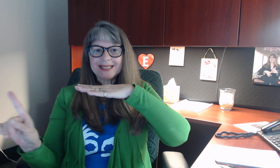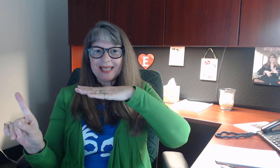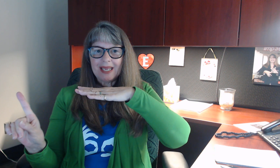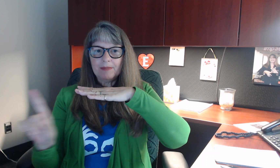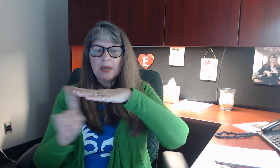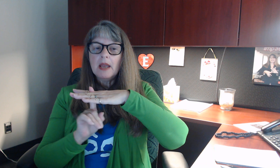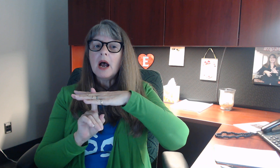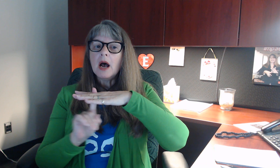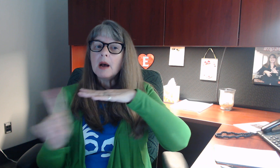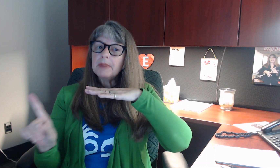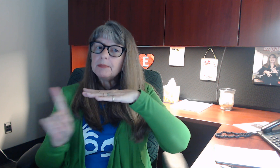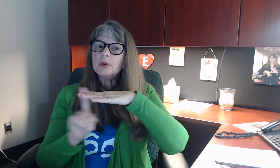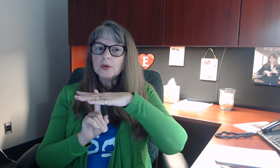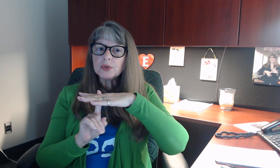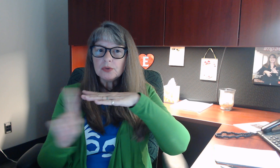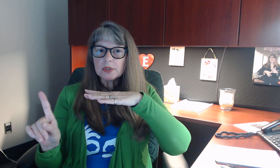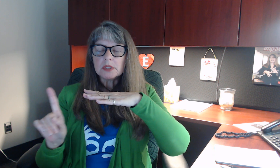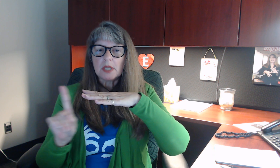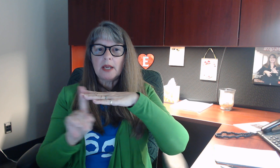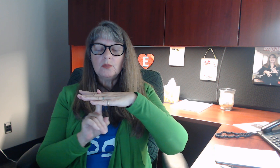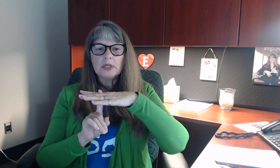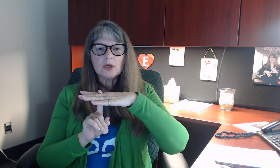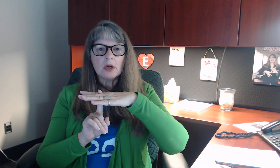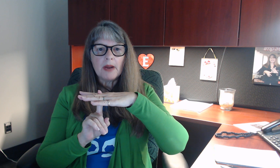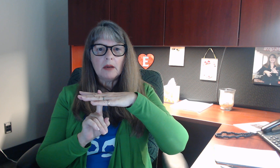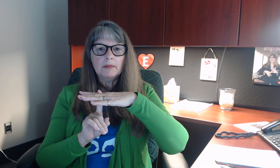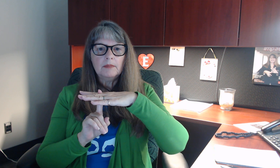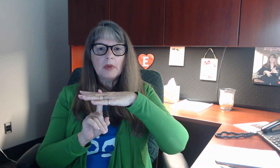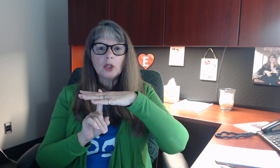escape. People also use this sign when they talk about eloping.